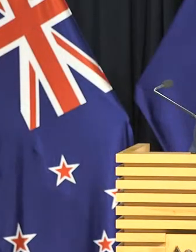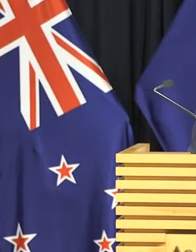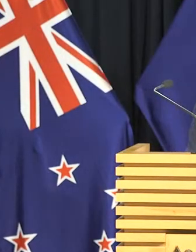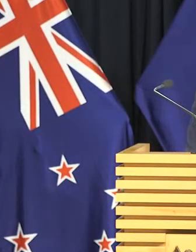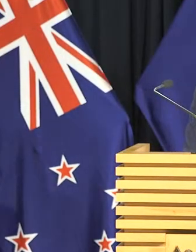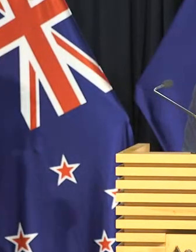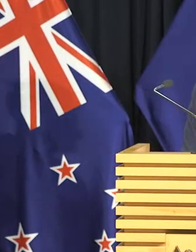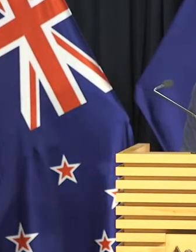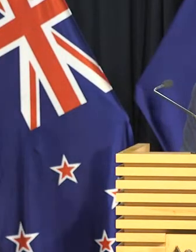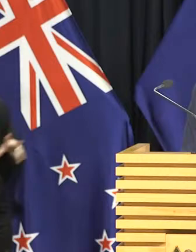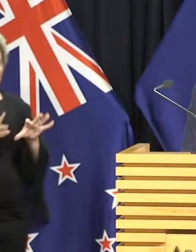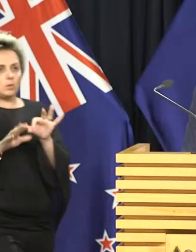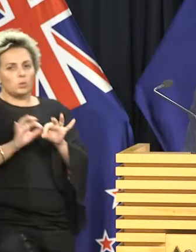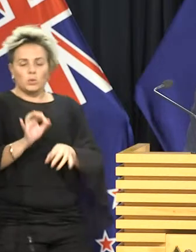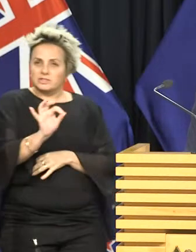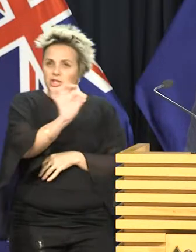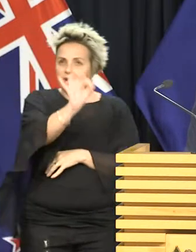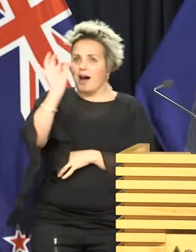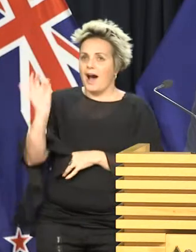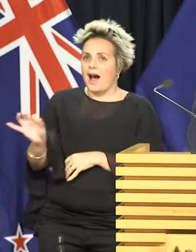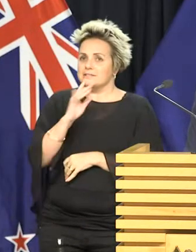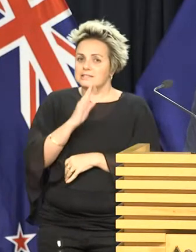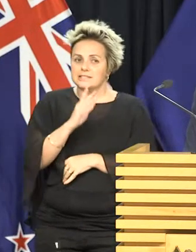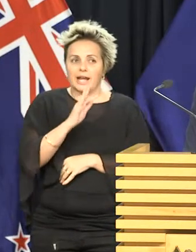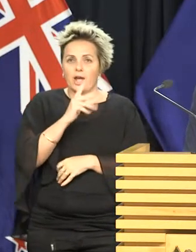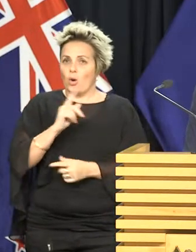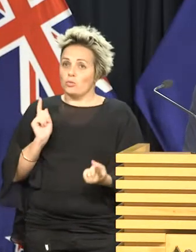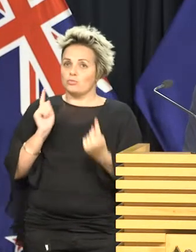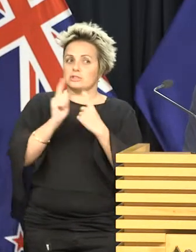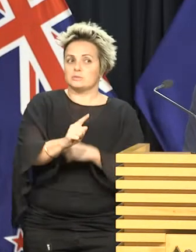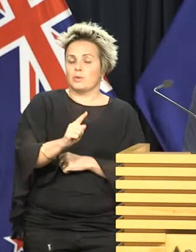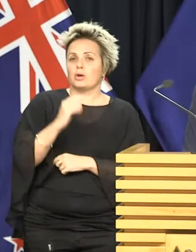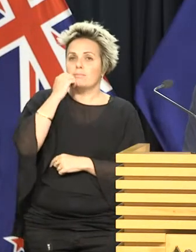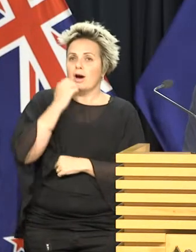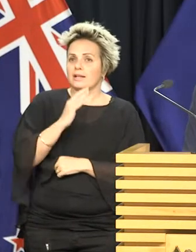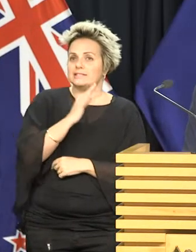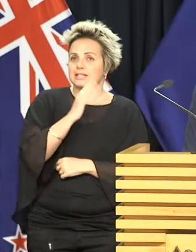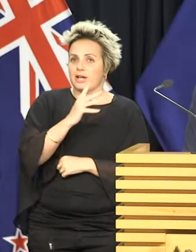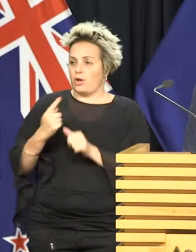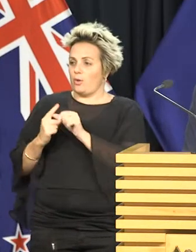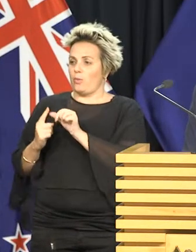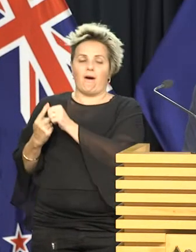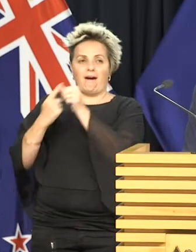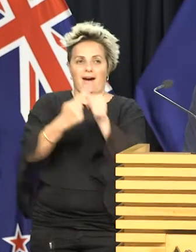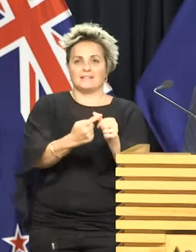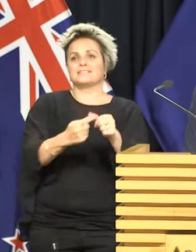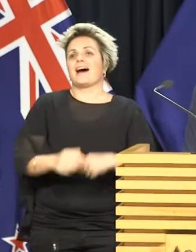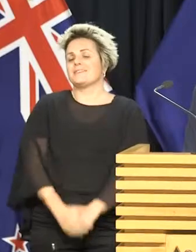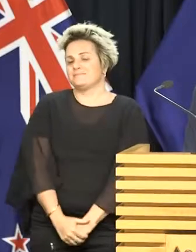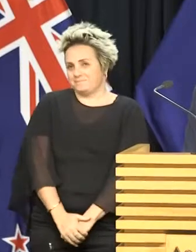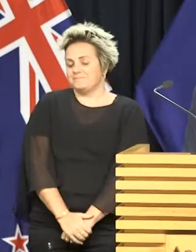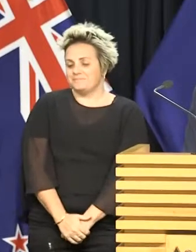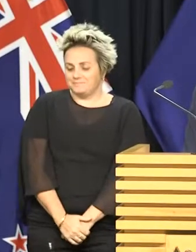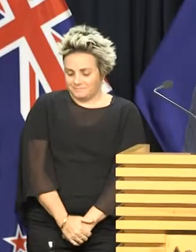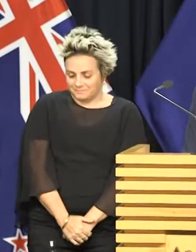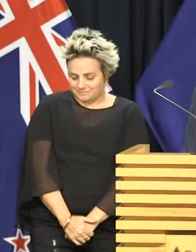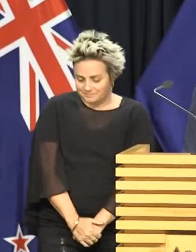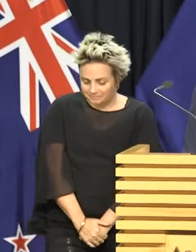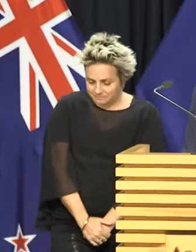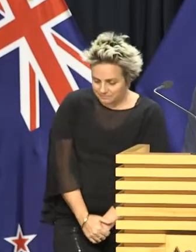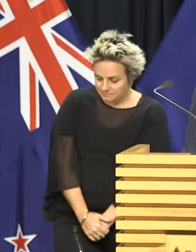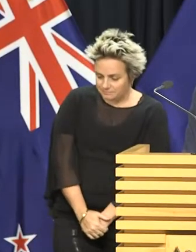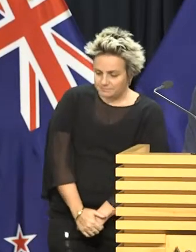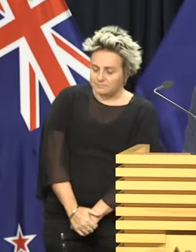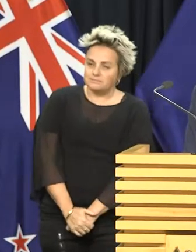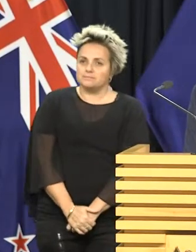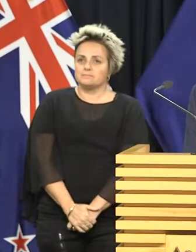te 8,000 tāngata I tēnei wātonu. Engari ka tahi anō kua whakatūngia etahi atu wāhi tukurongoa